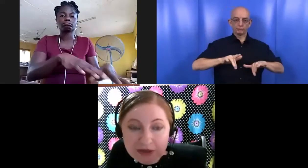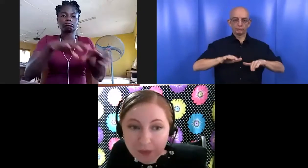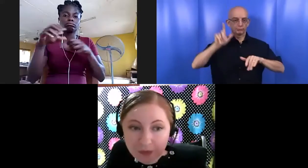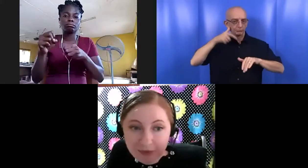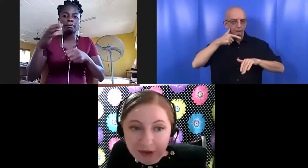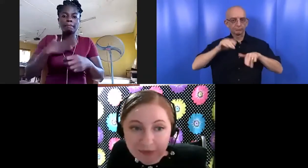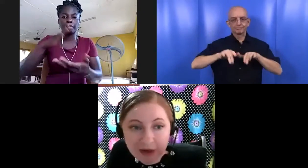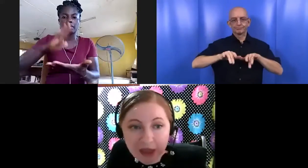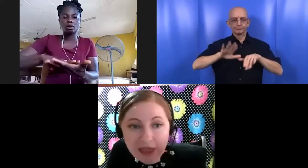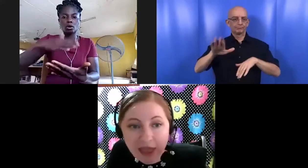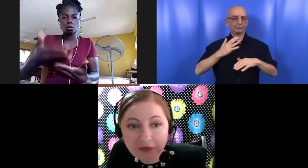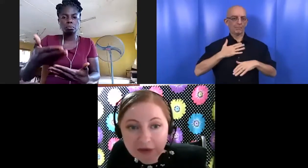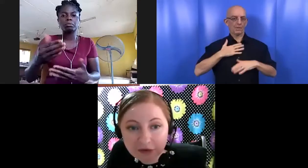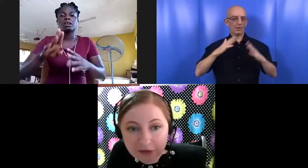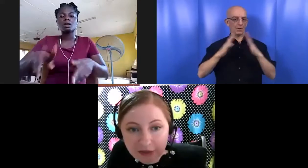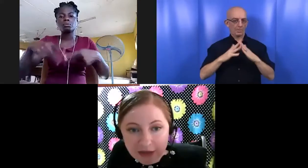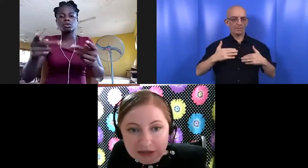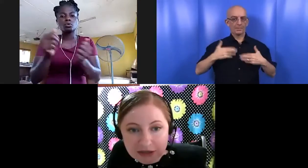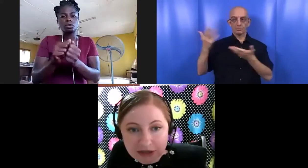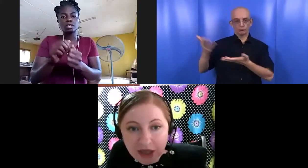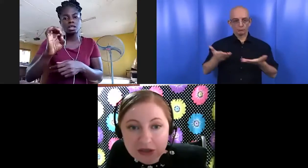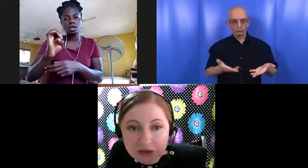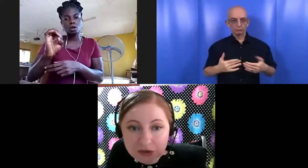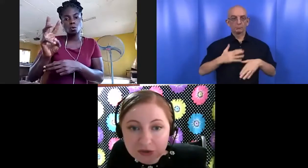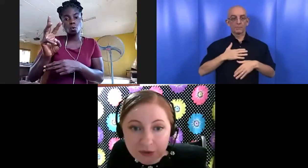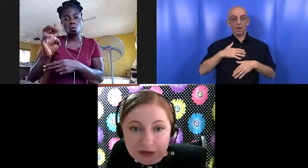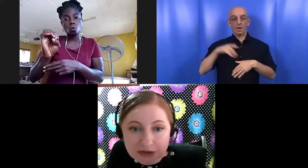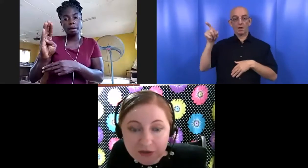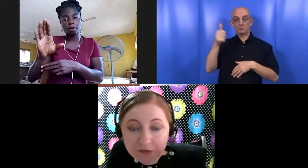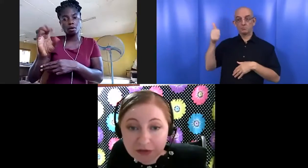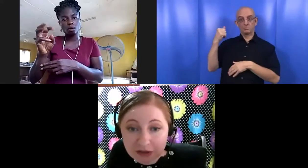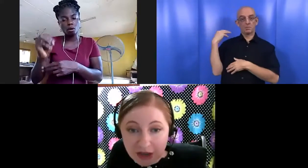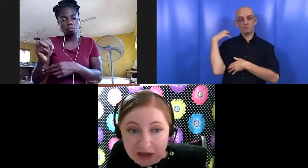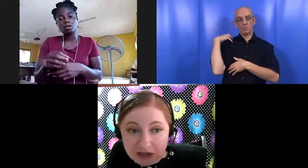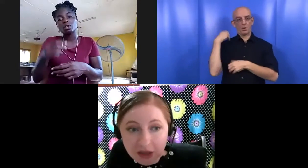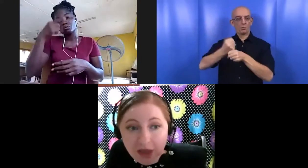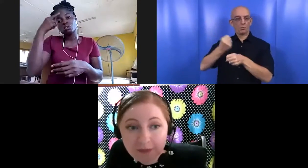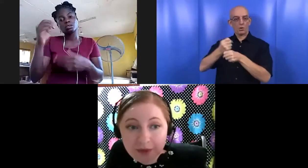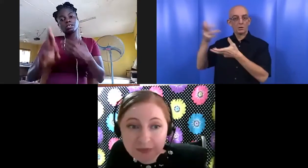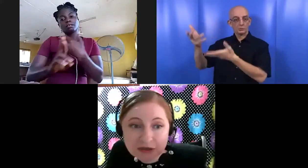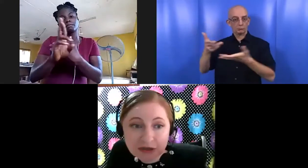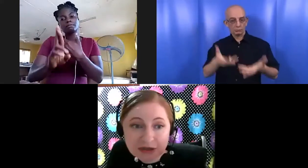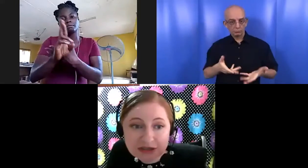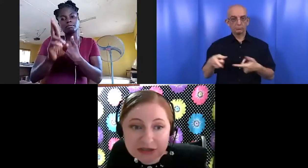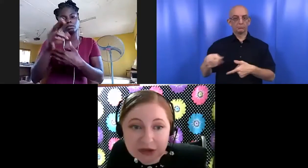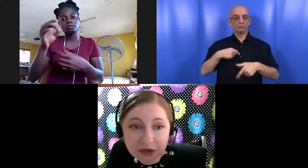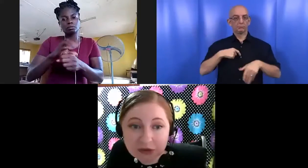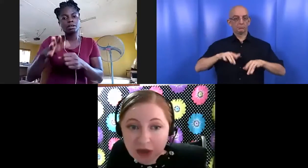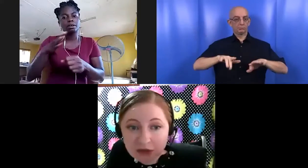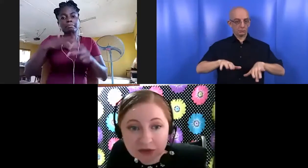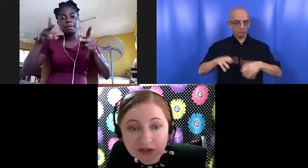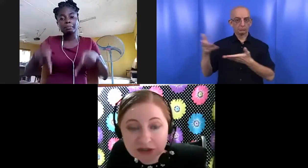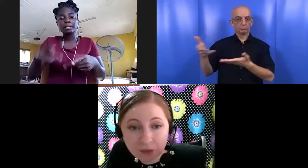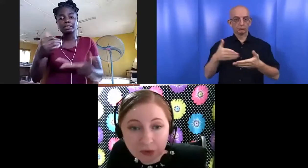with a webcam, and I have internet access. Due to the risk of contagion, my personal assistant could